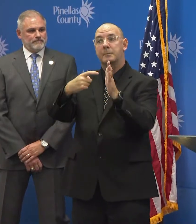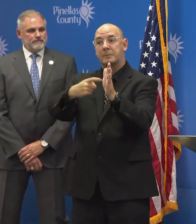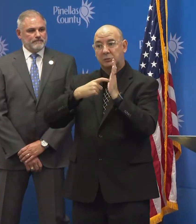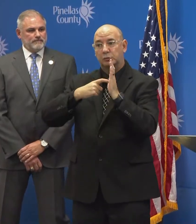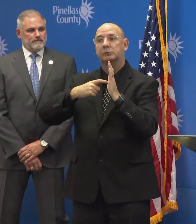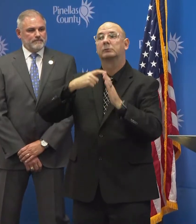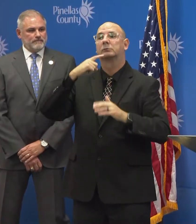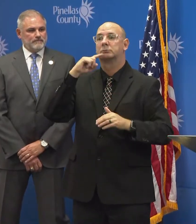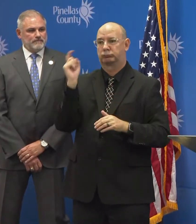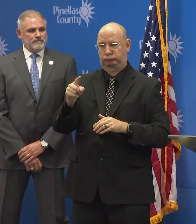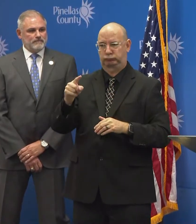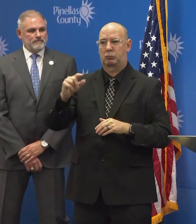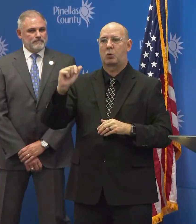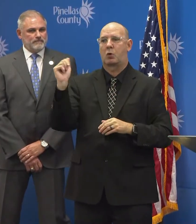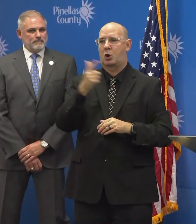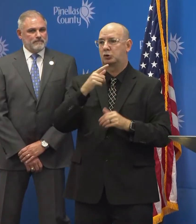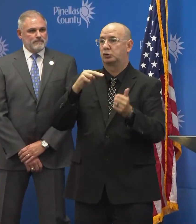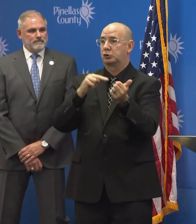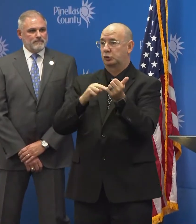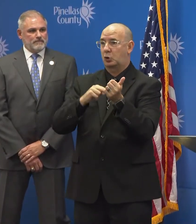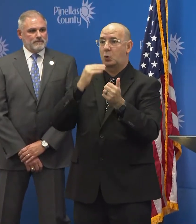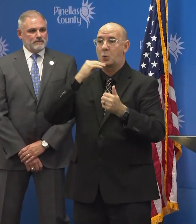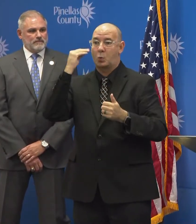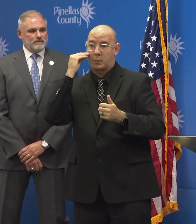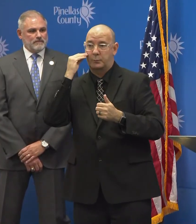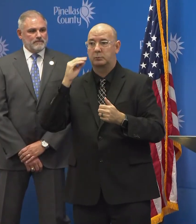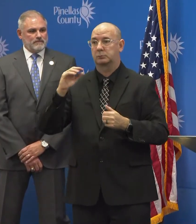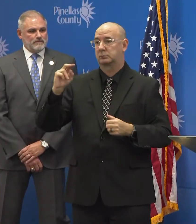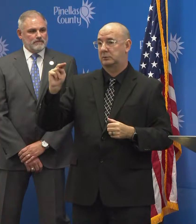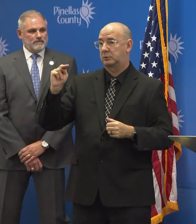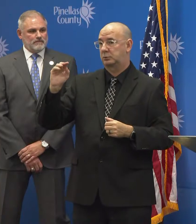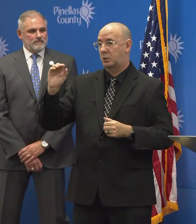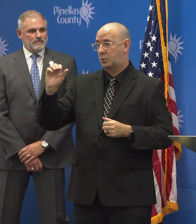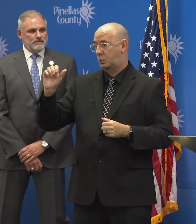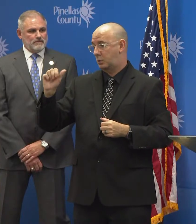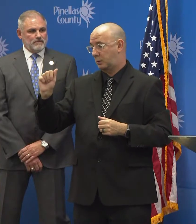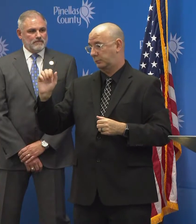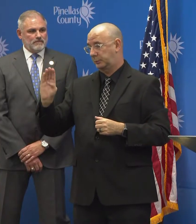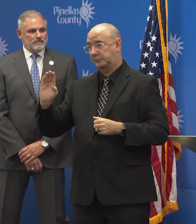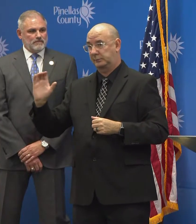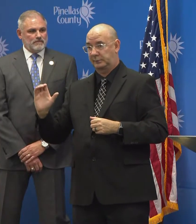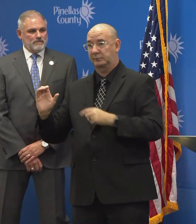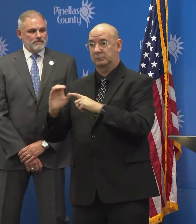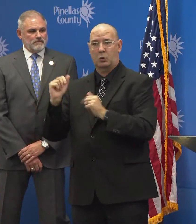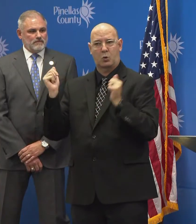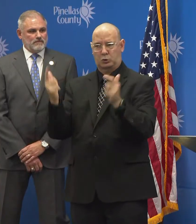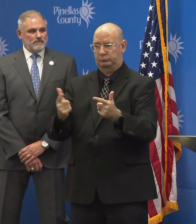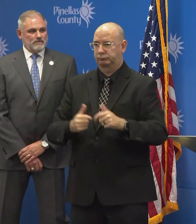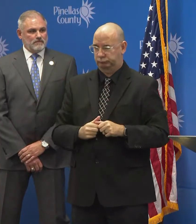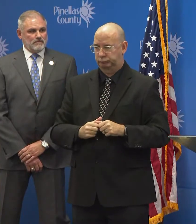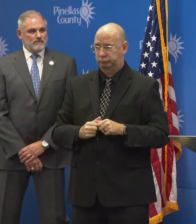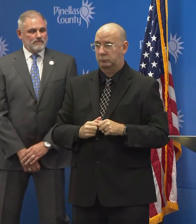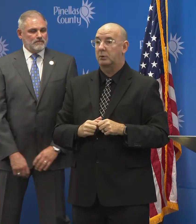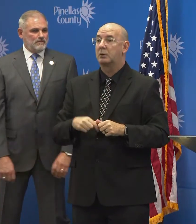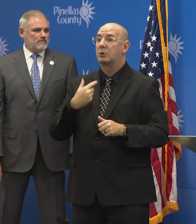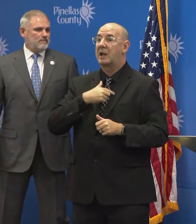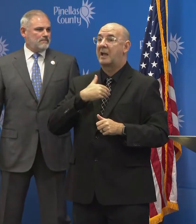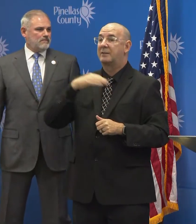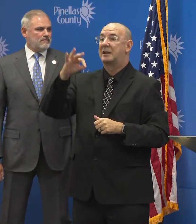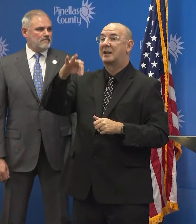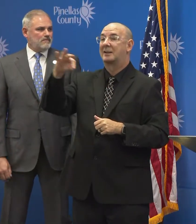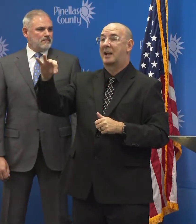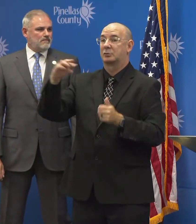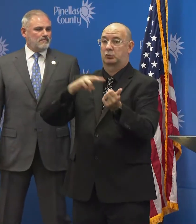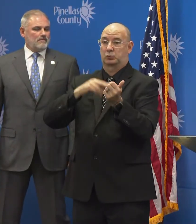facilities in zones A, B, and C. We have 99 residential health care facilities